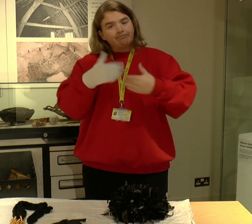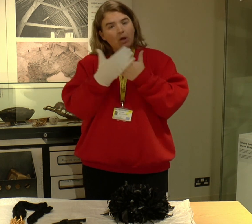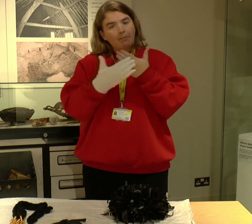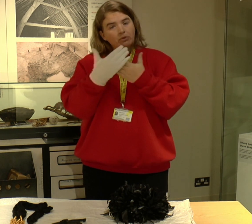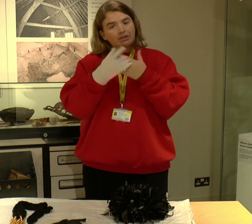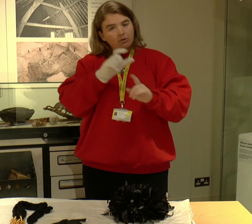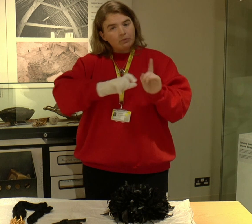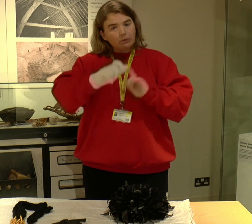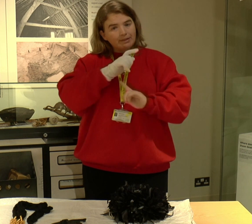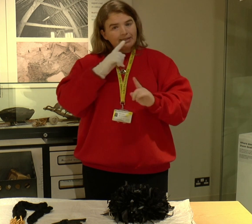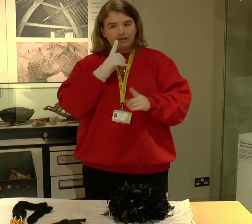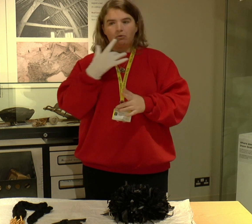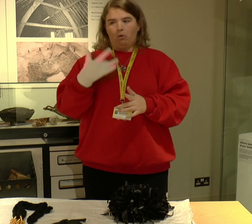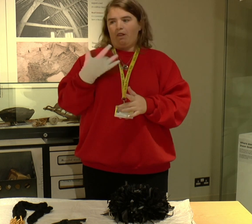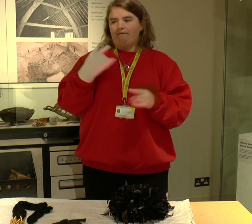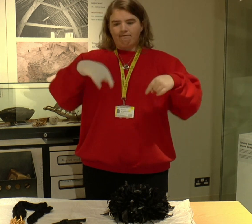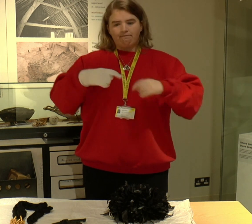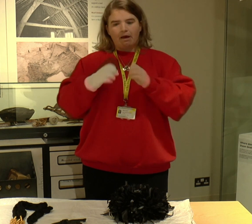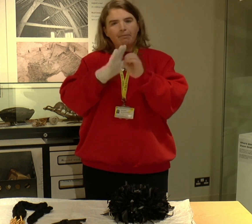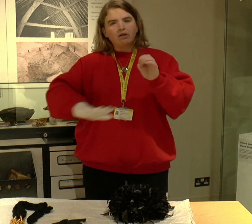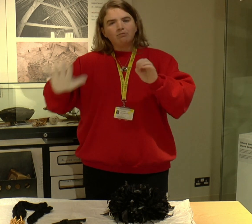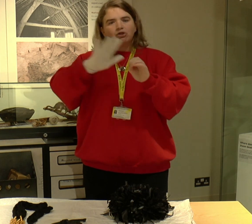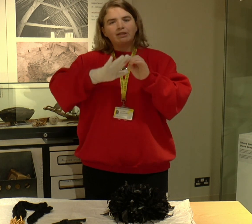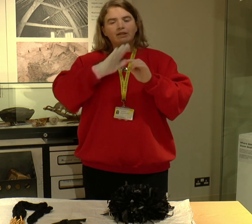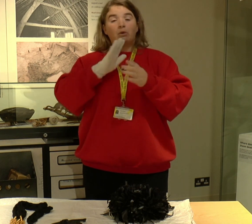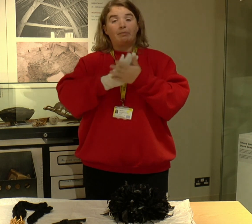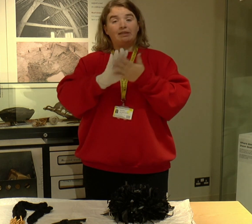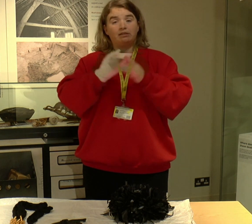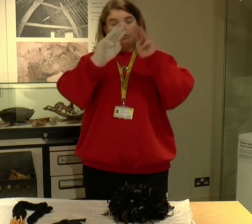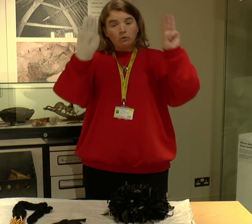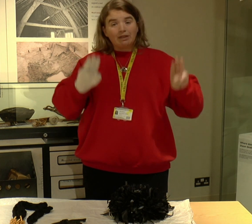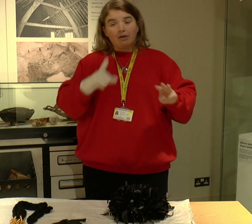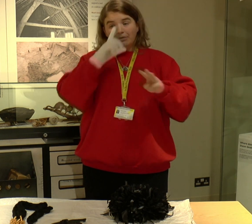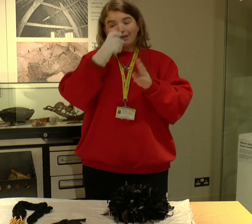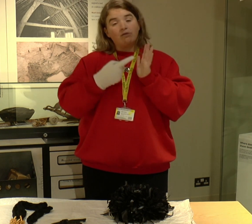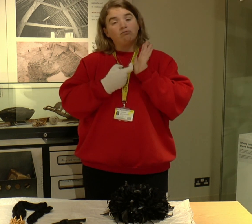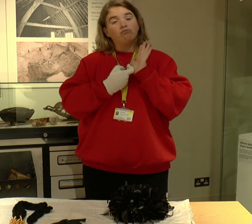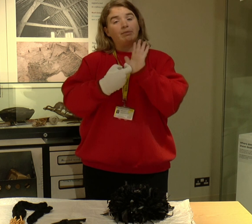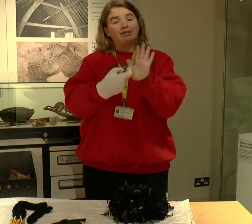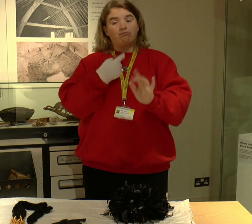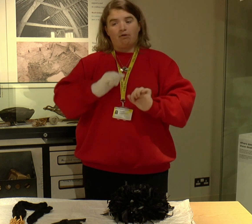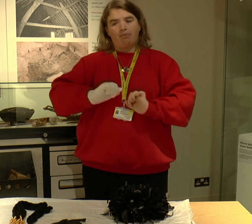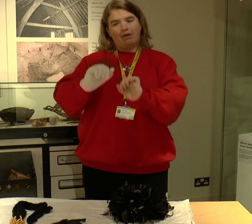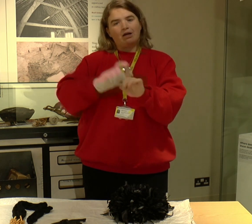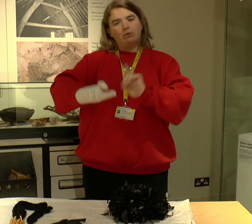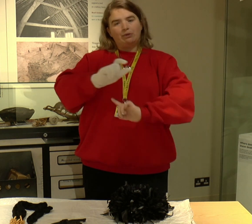but also it lets people know of the Muslim community that are living in Buckinghamshire, and the museum can represent them